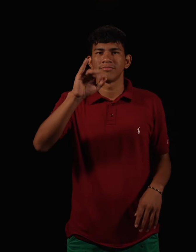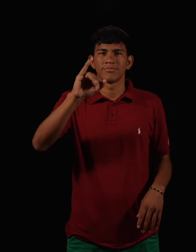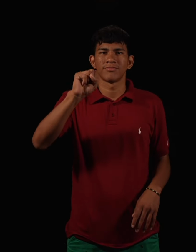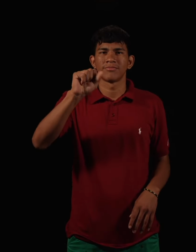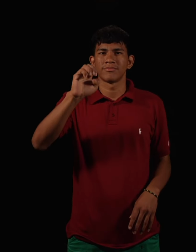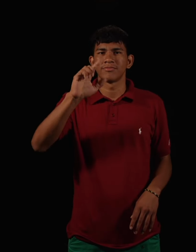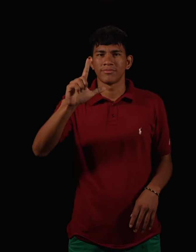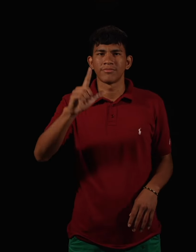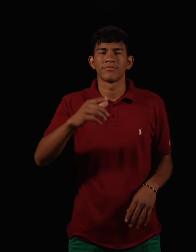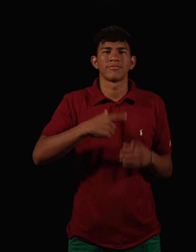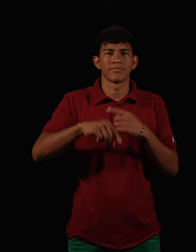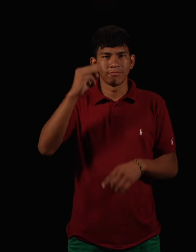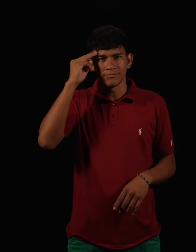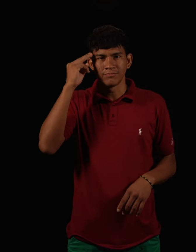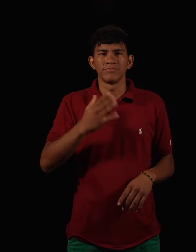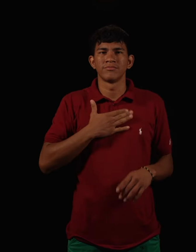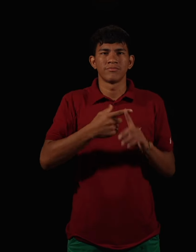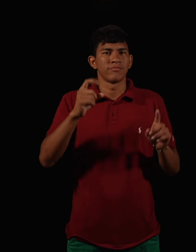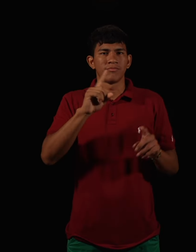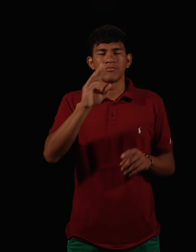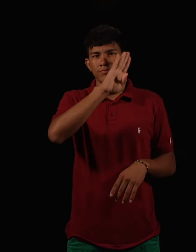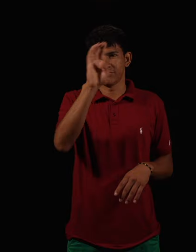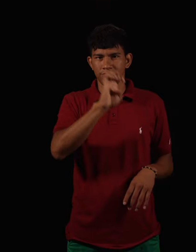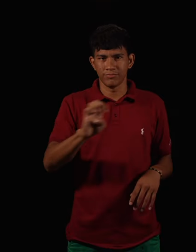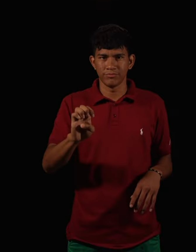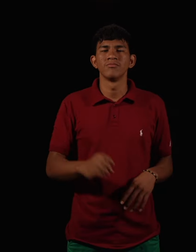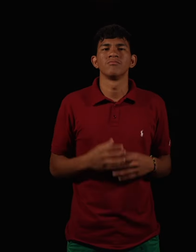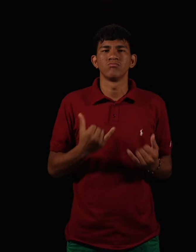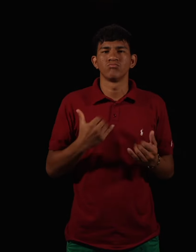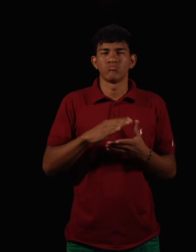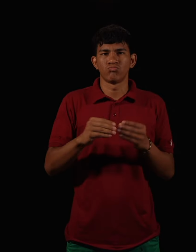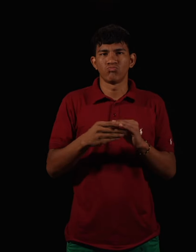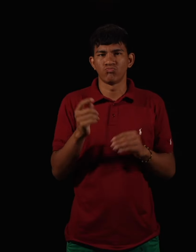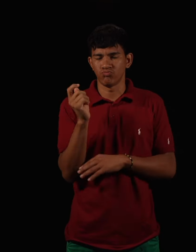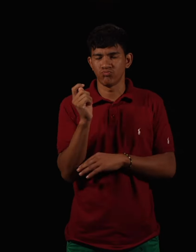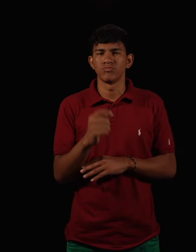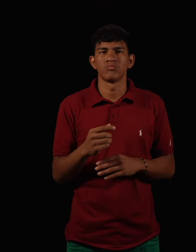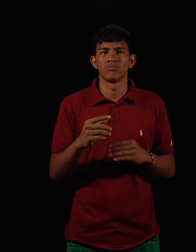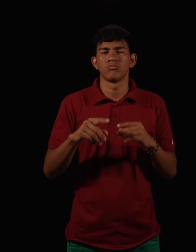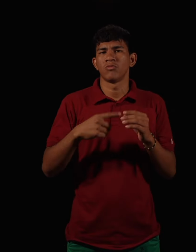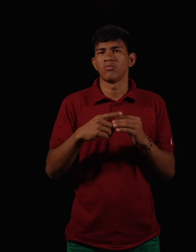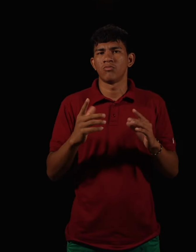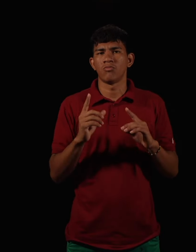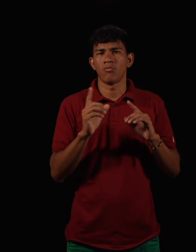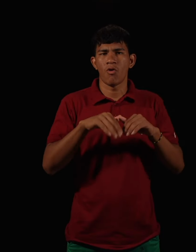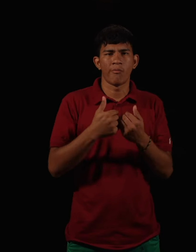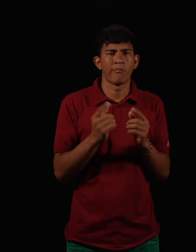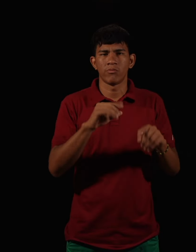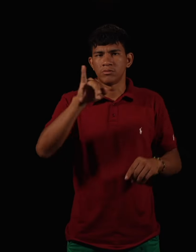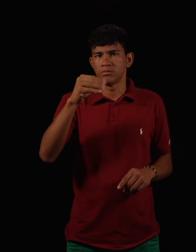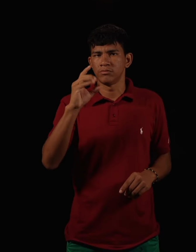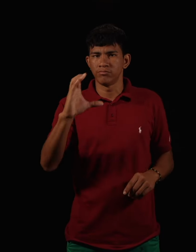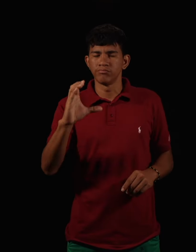Hello, my name is Misael Ayuso, and I'm from Belize. I want to share with you my testimony.